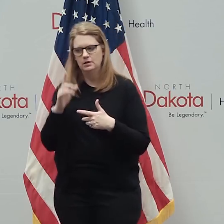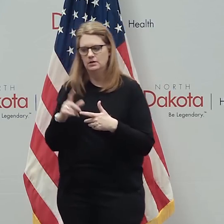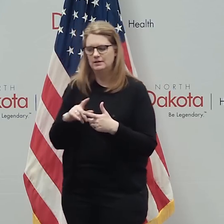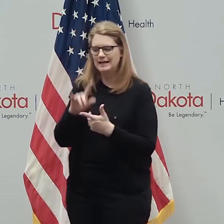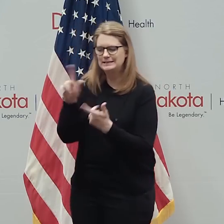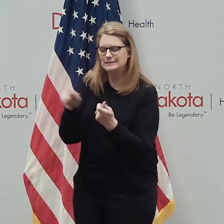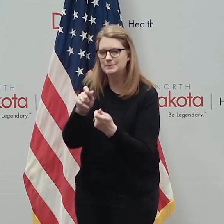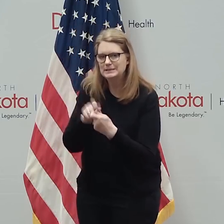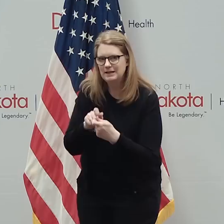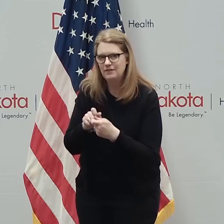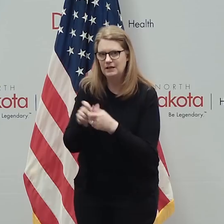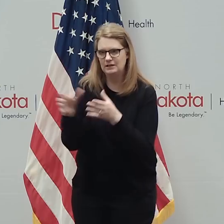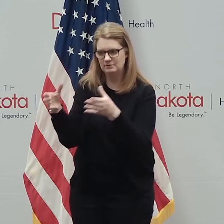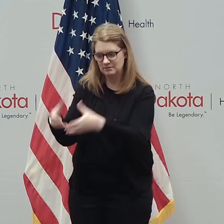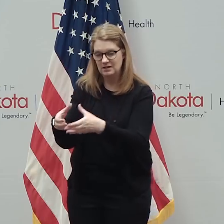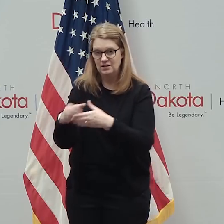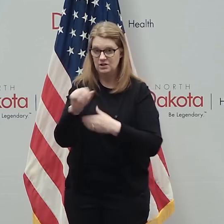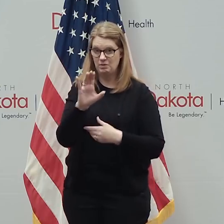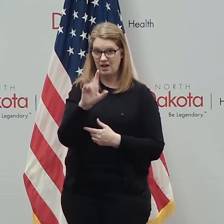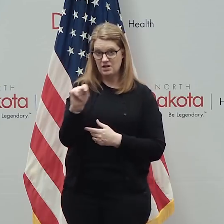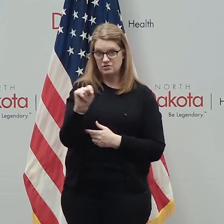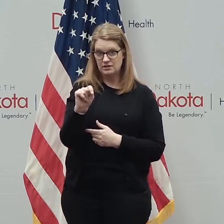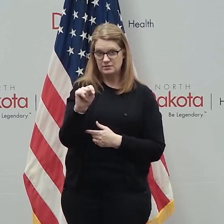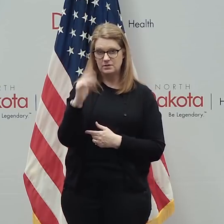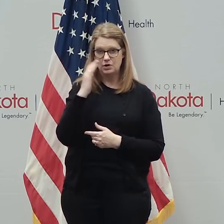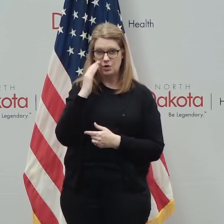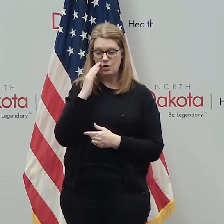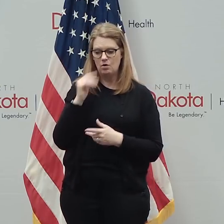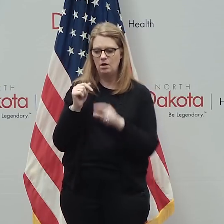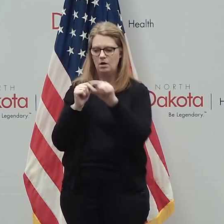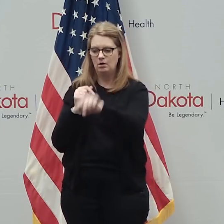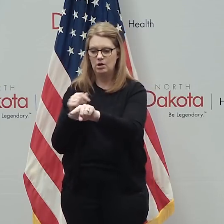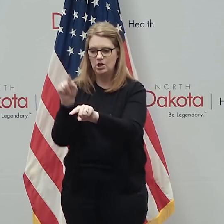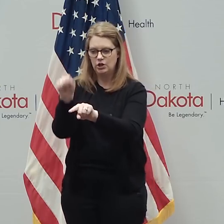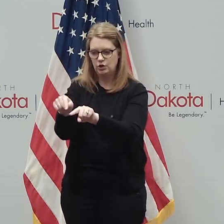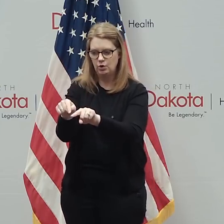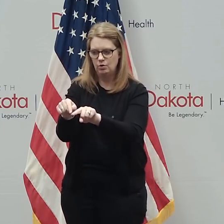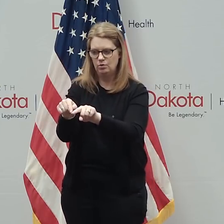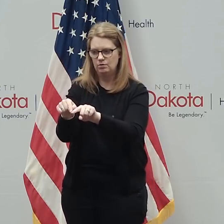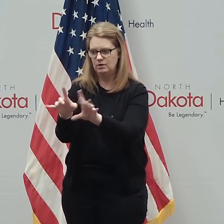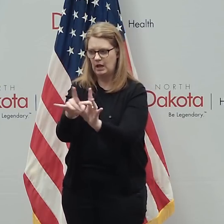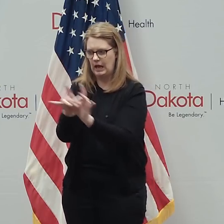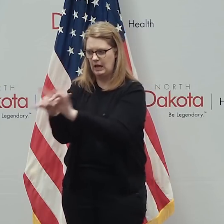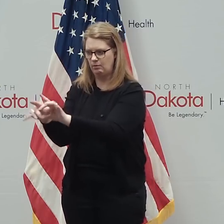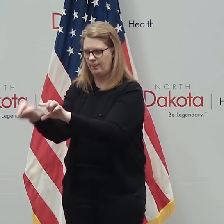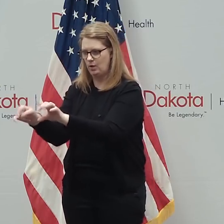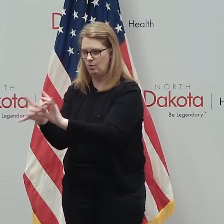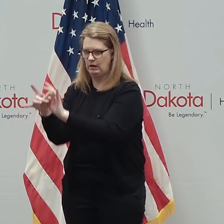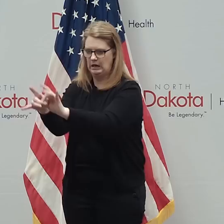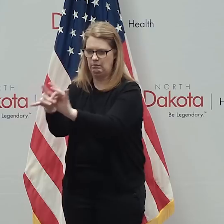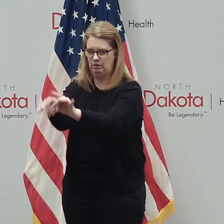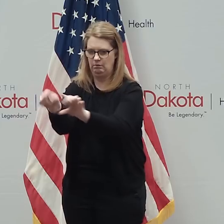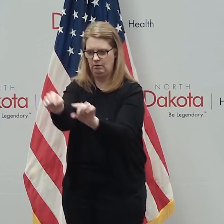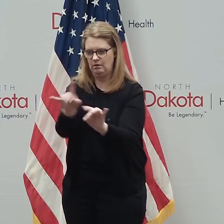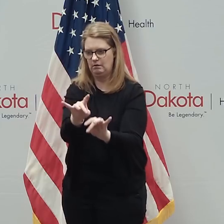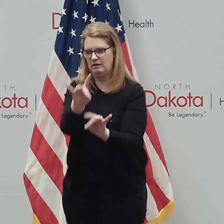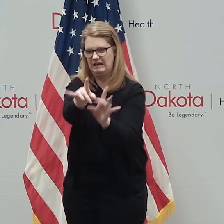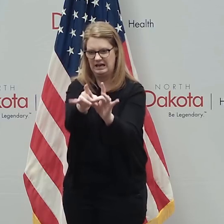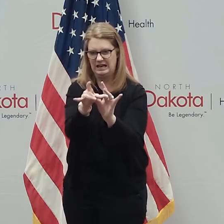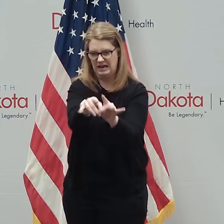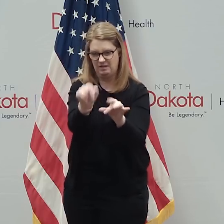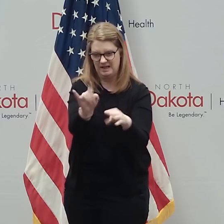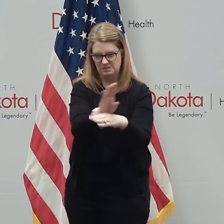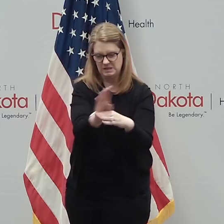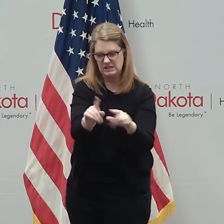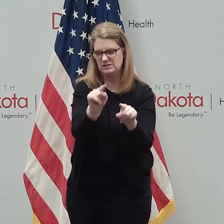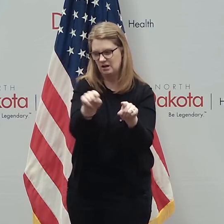targeted, with great contact tracing, we can do that targeted quarantining and isolation, and that way we can keep the state open and keep